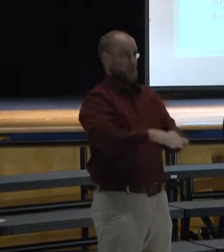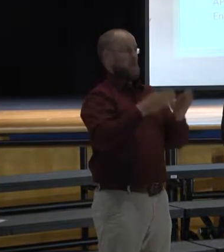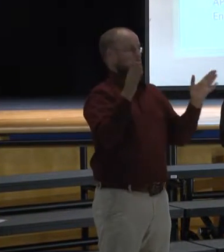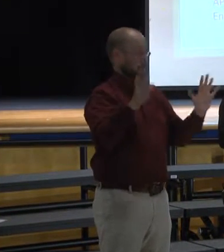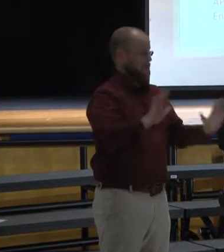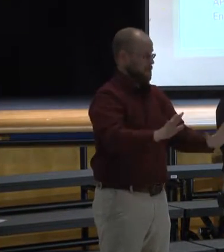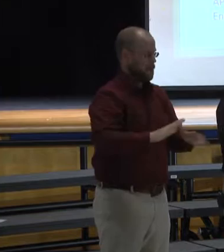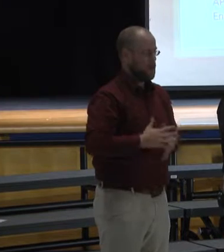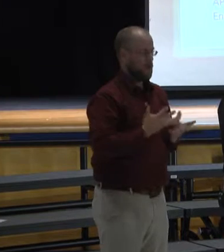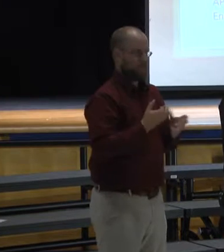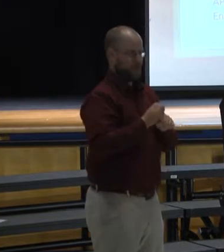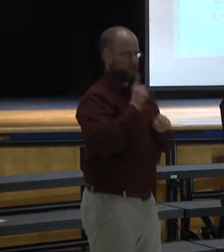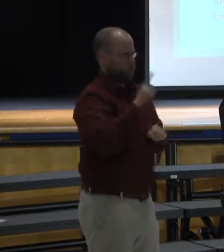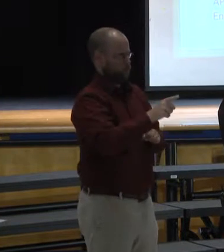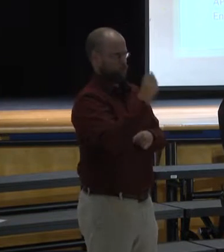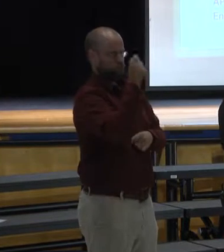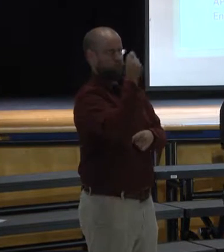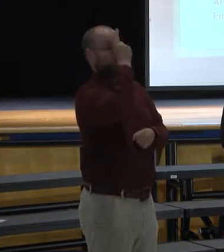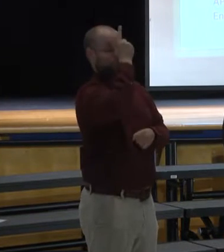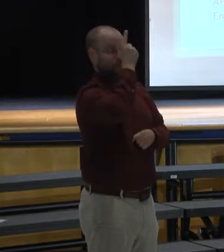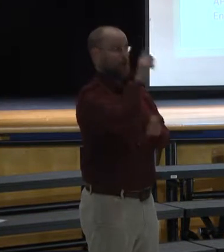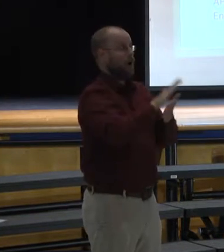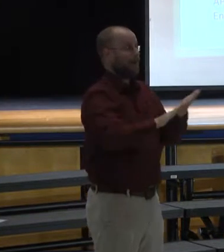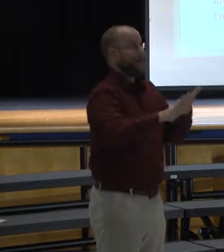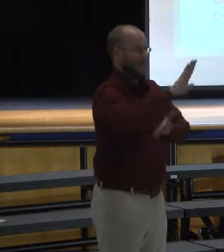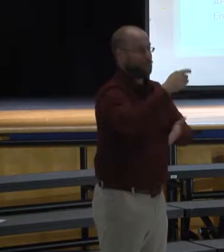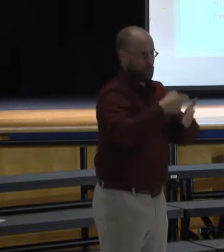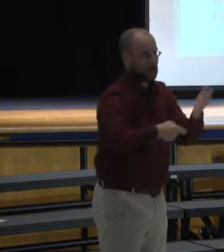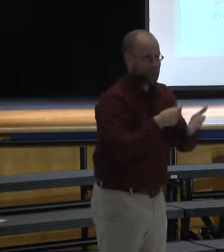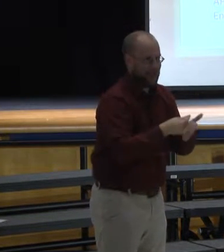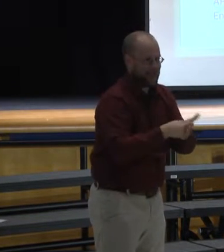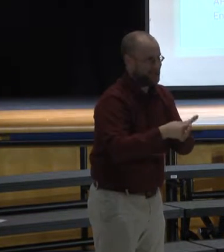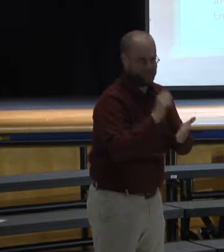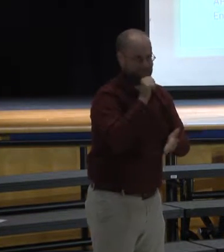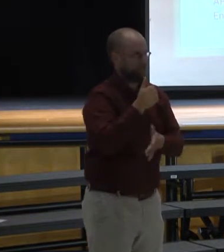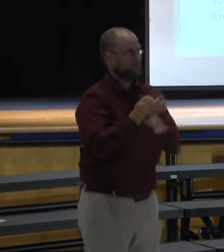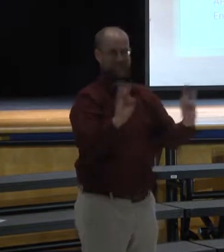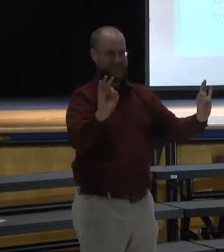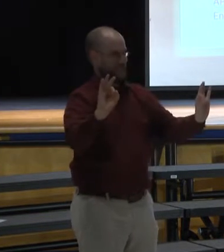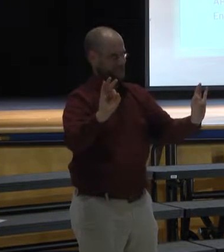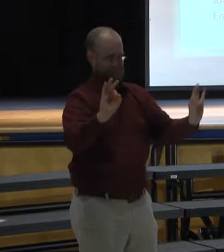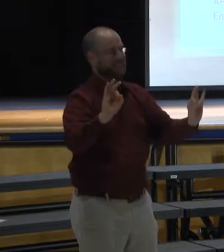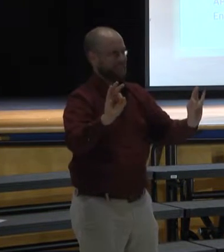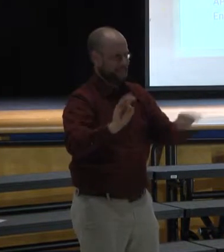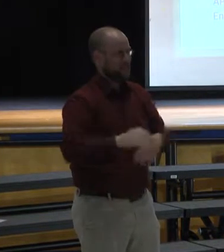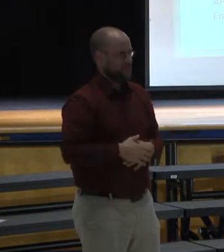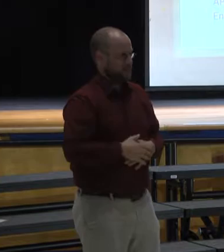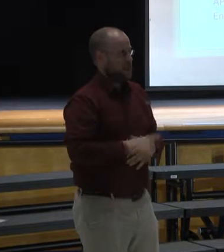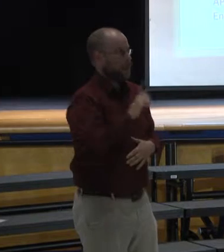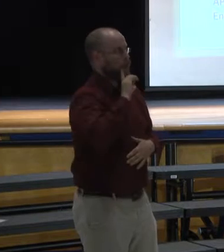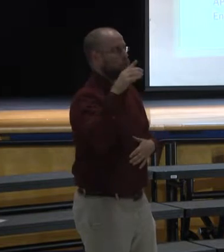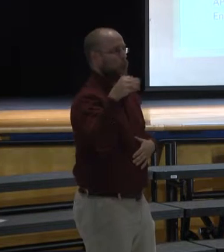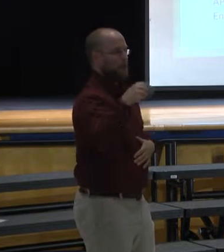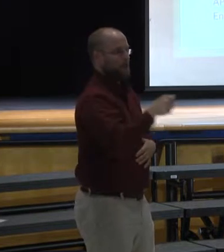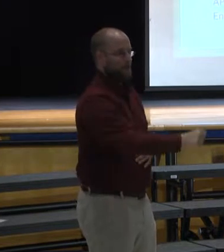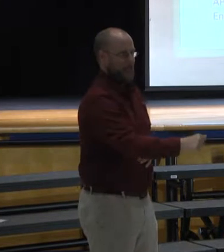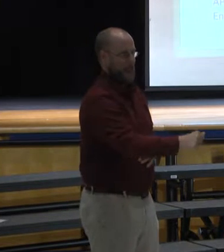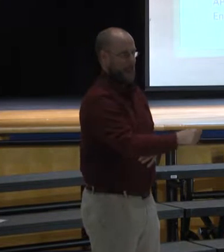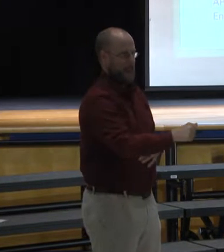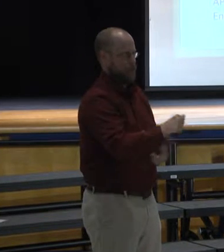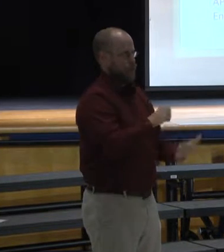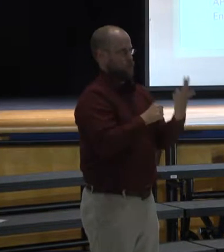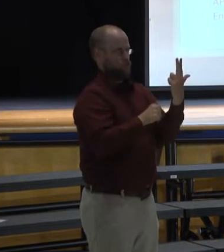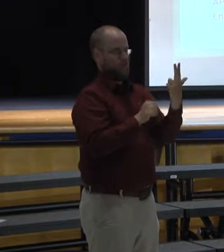that everybody understands that college does cost money. And you're going to pay in a combination of three